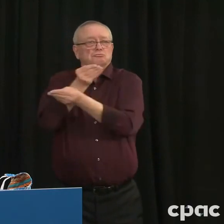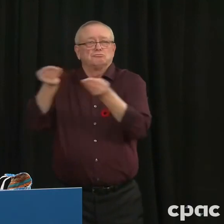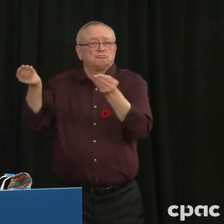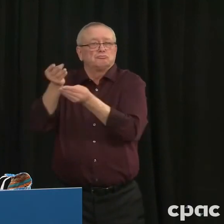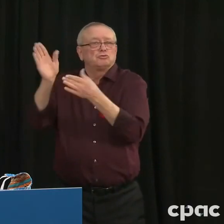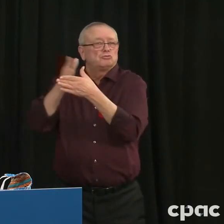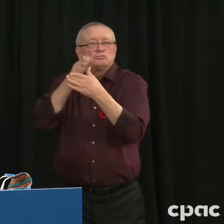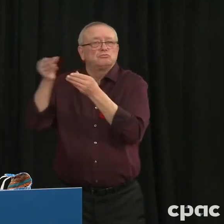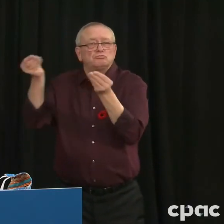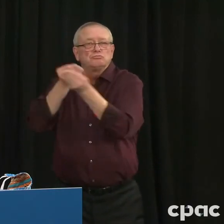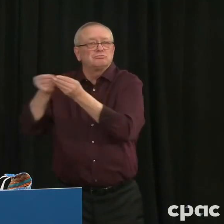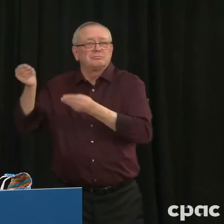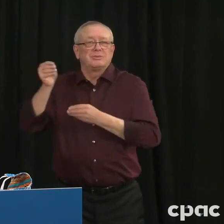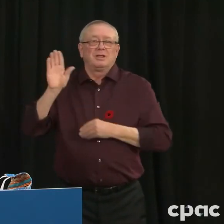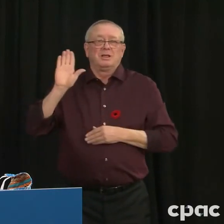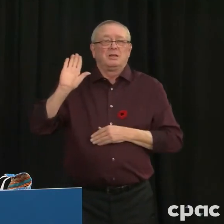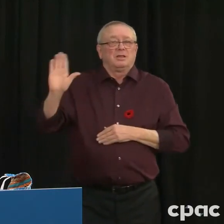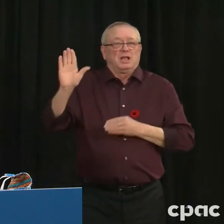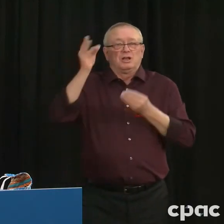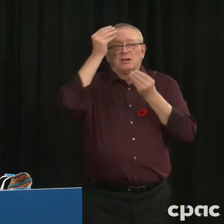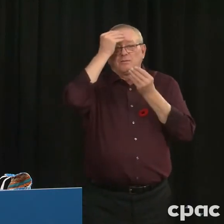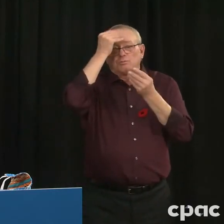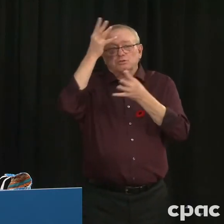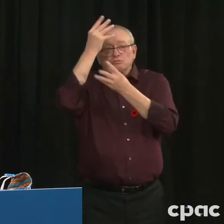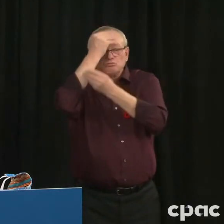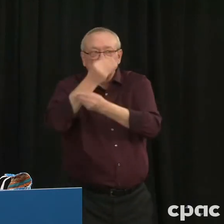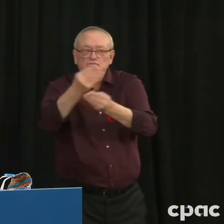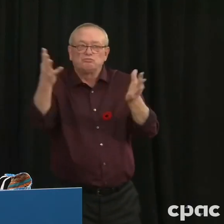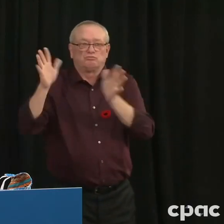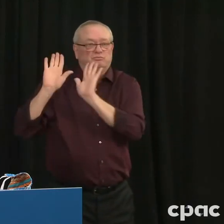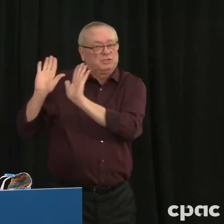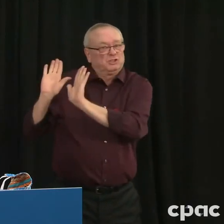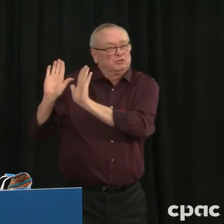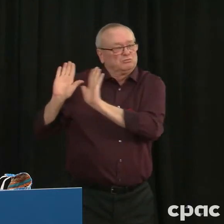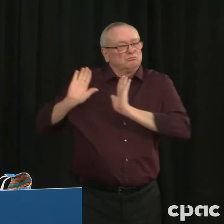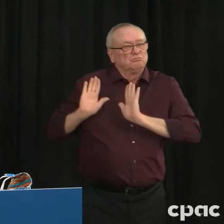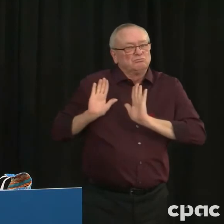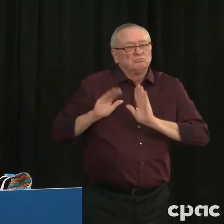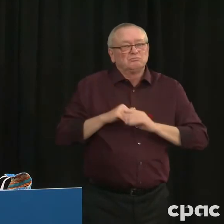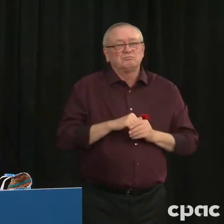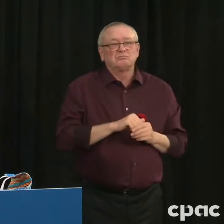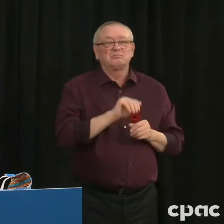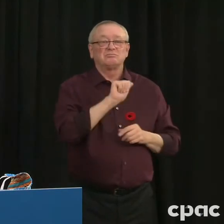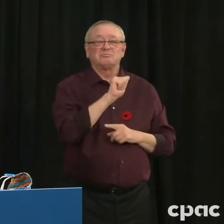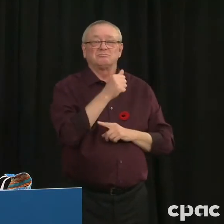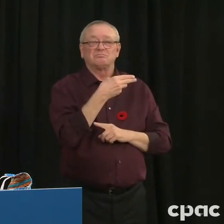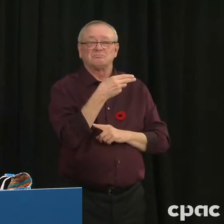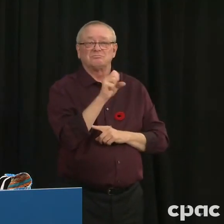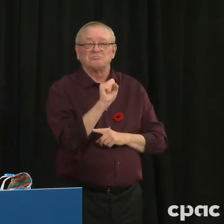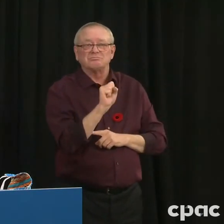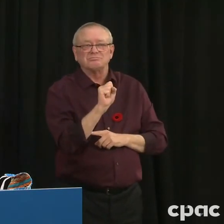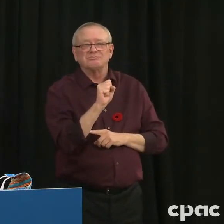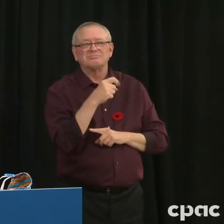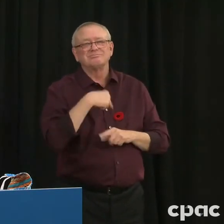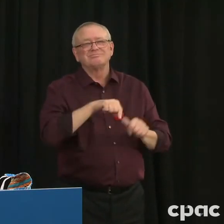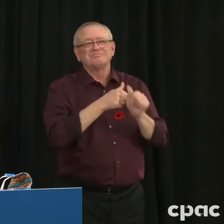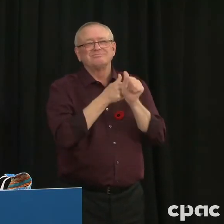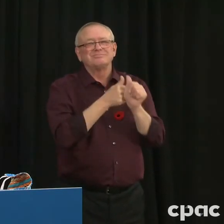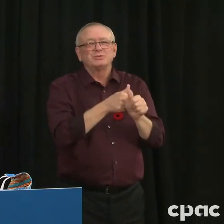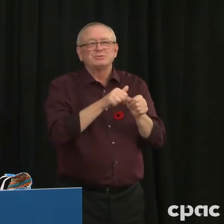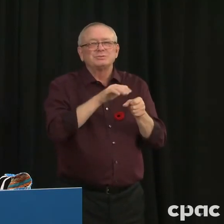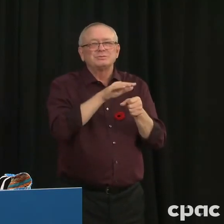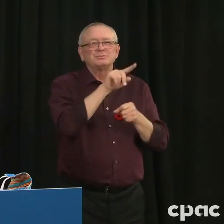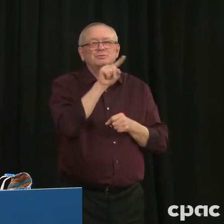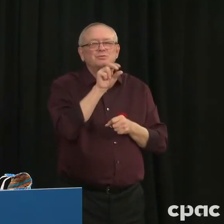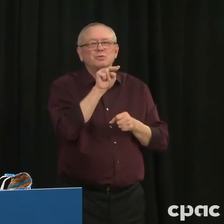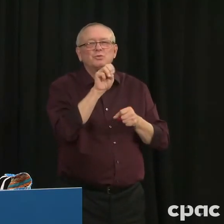Alberta Education. In Alberta Health, we typically track the transmission by the AHS zones, which of course